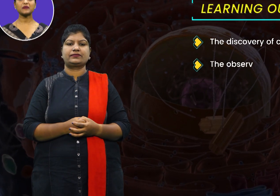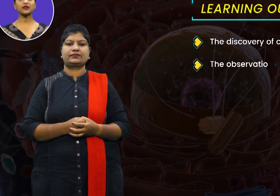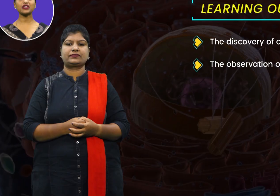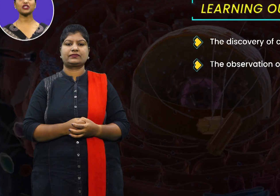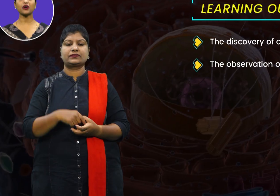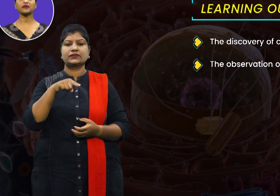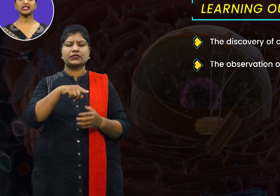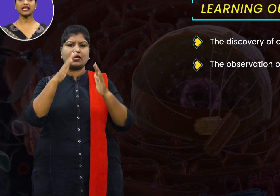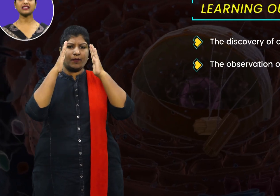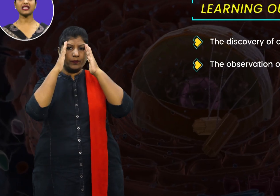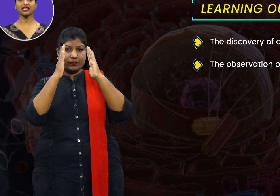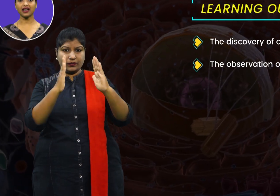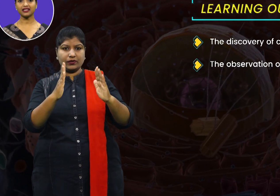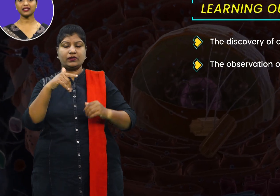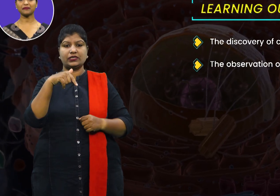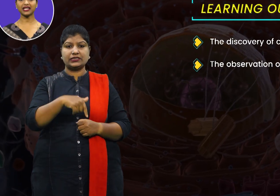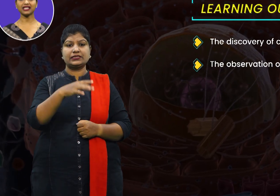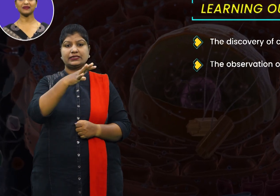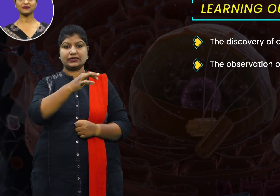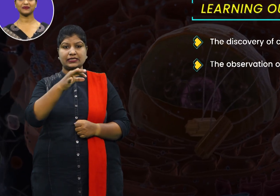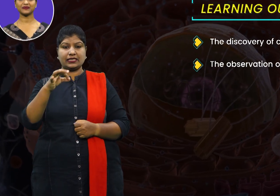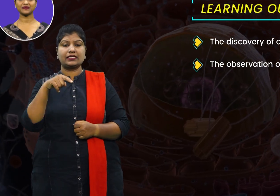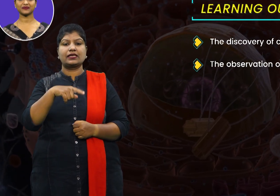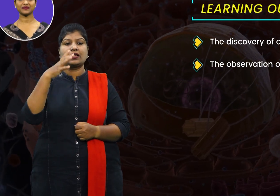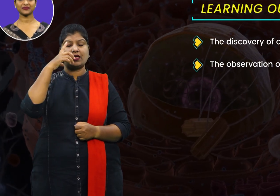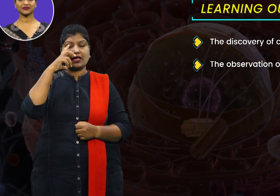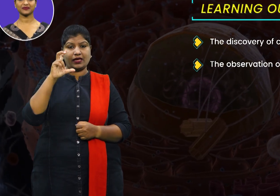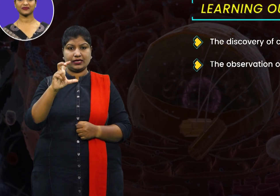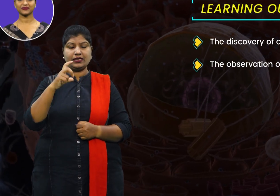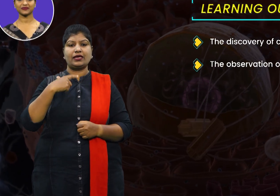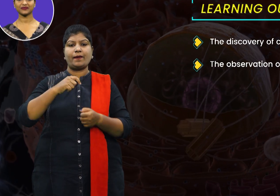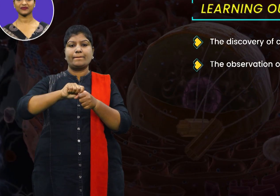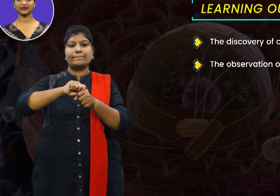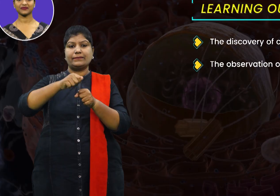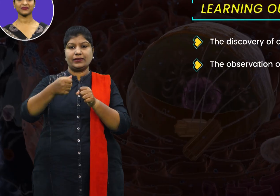the observation of cells in onion peel,